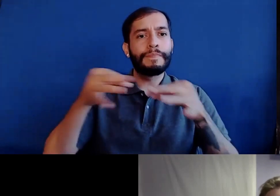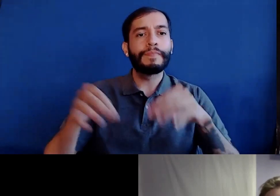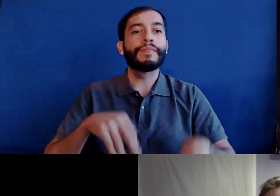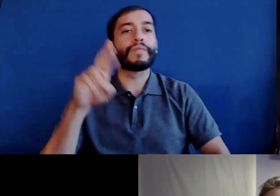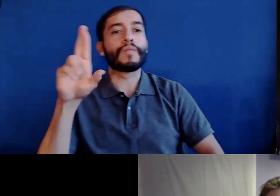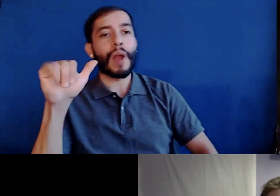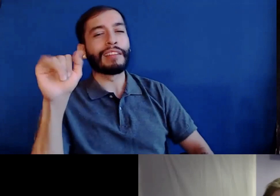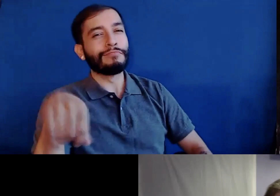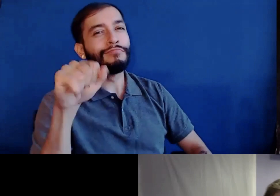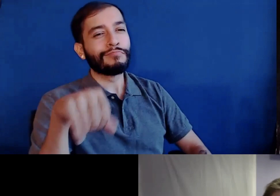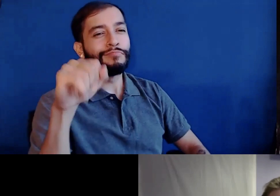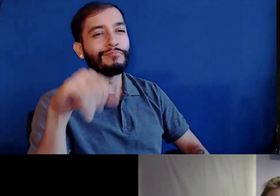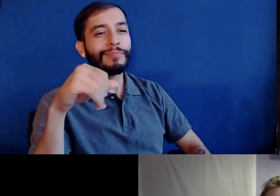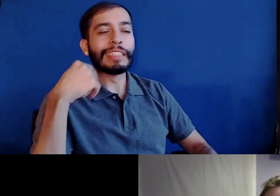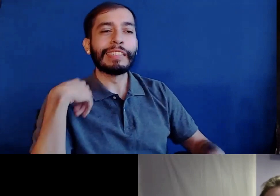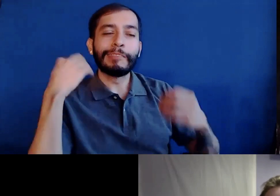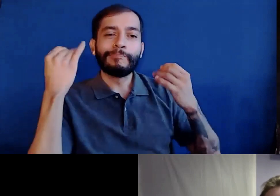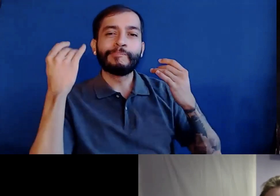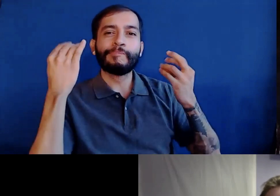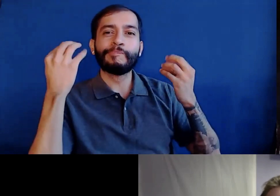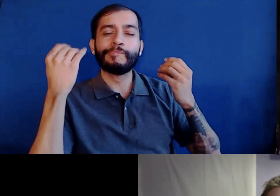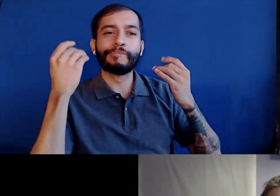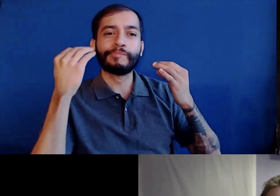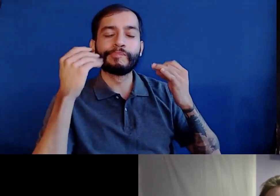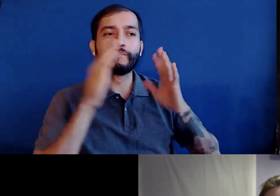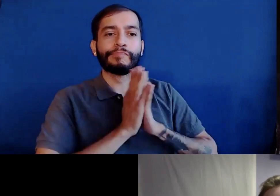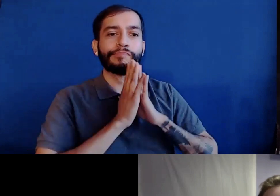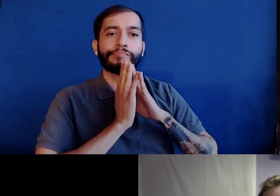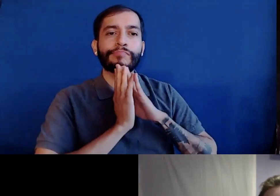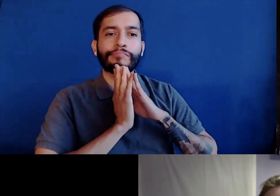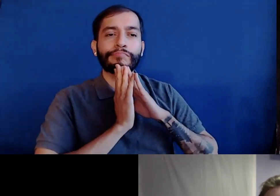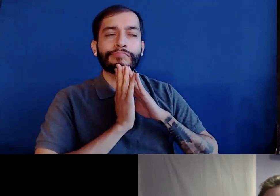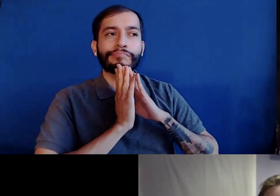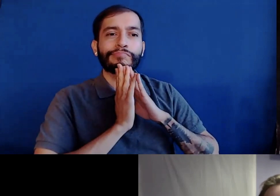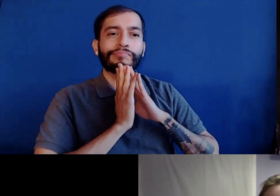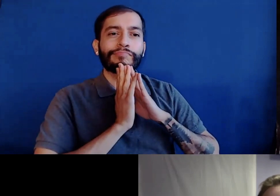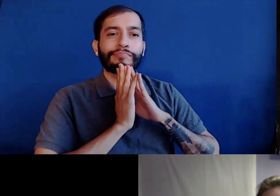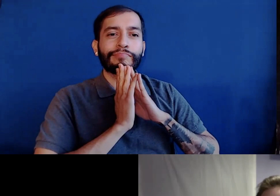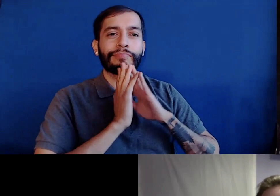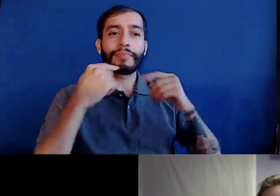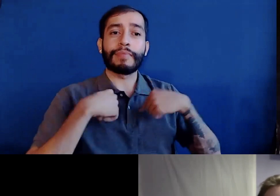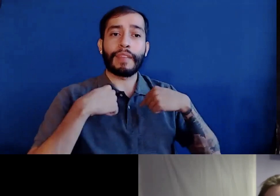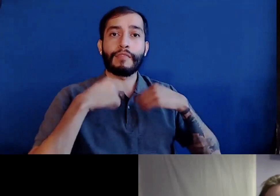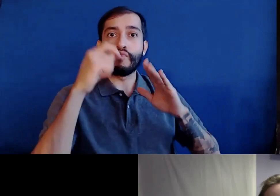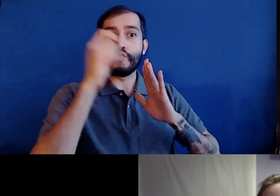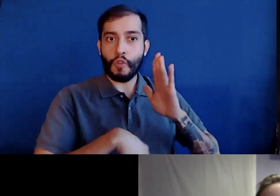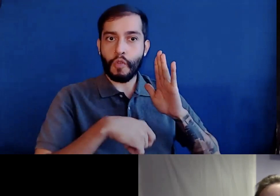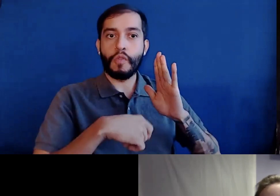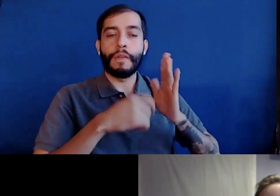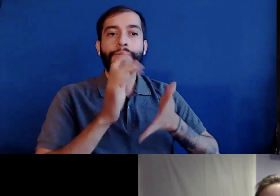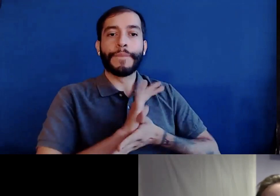you know, like there is that thing in terms of, because I was writing it, to me, you know, I'm just seeing them